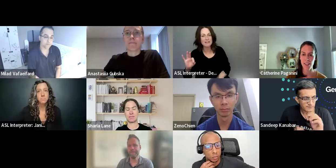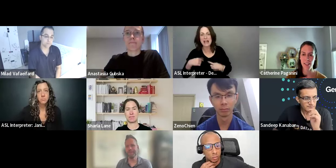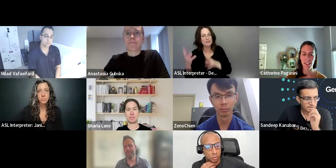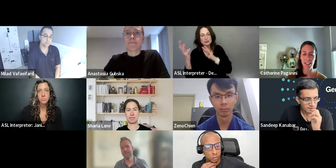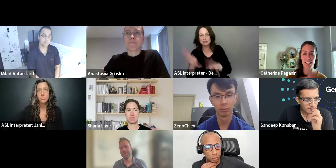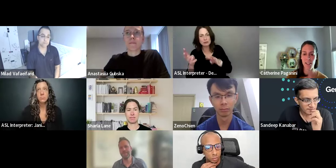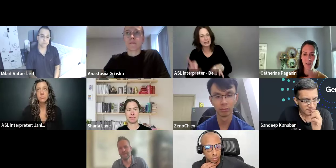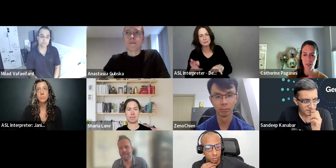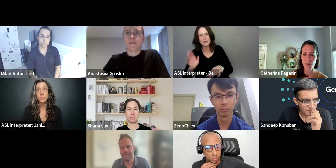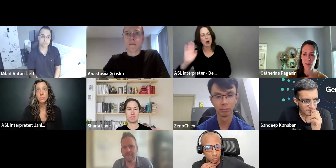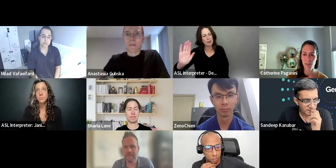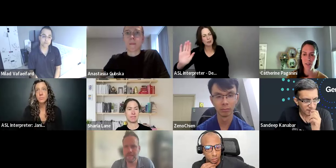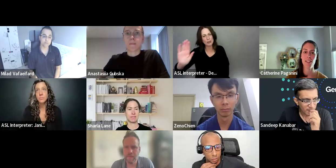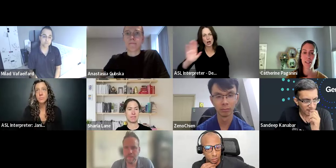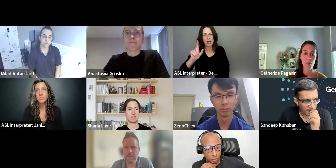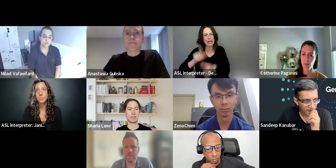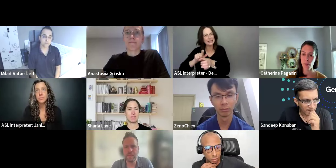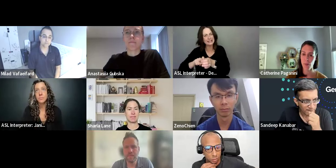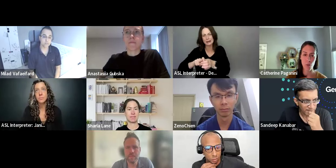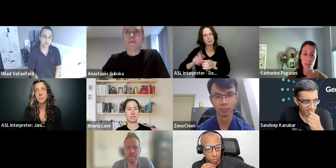on the CNCF LinkedIn.